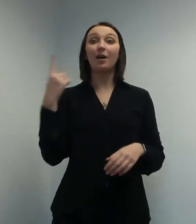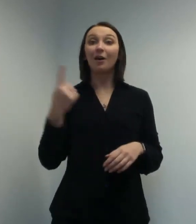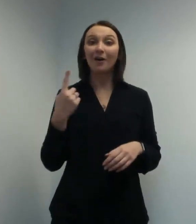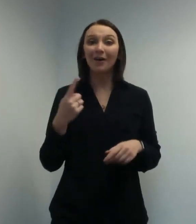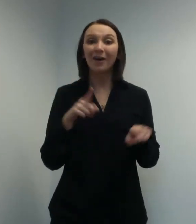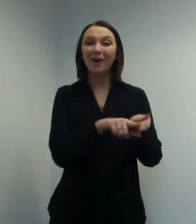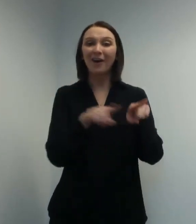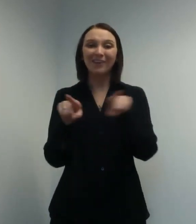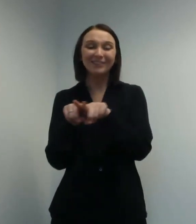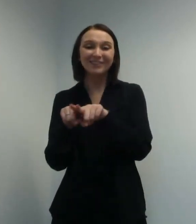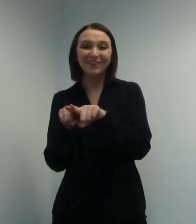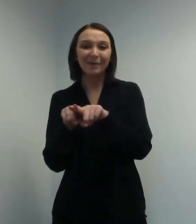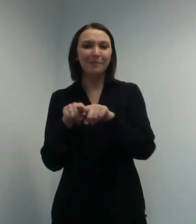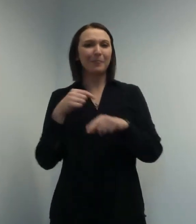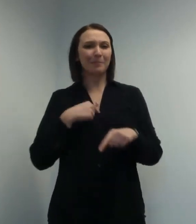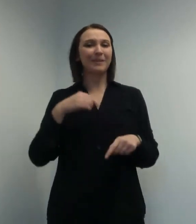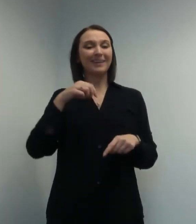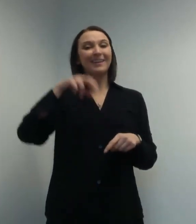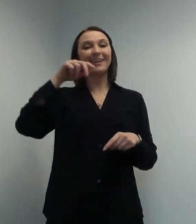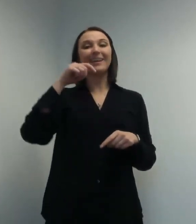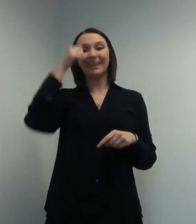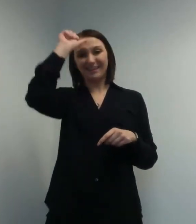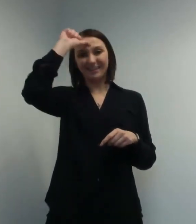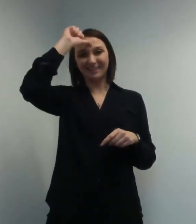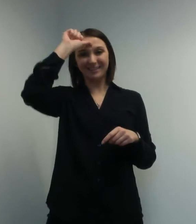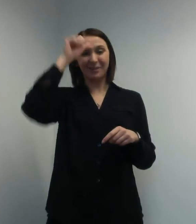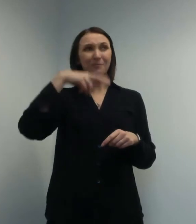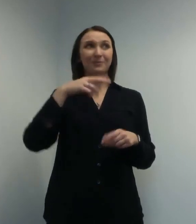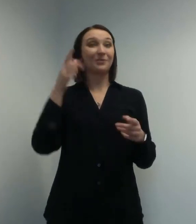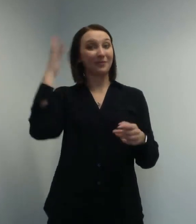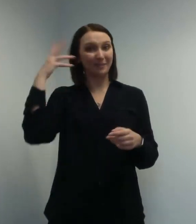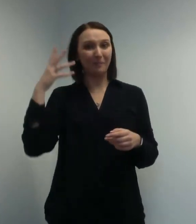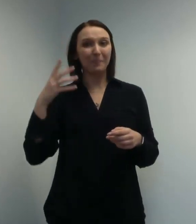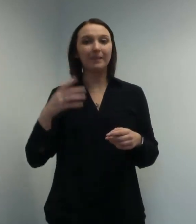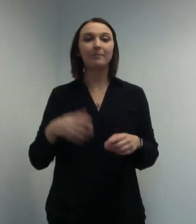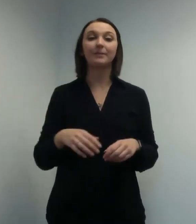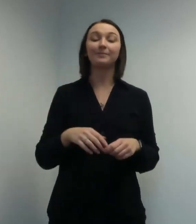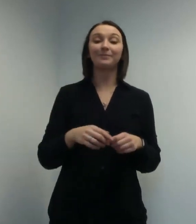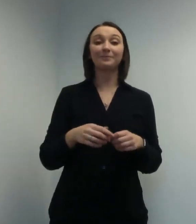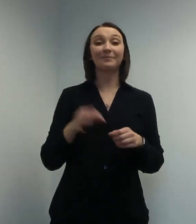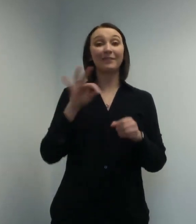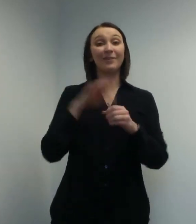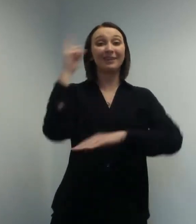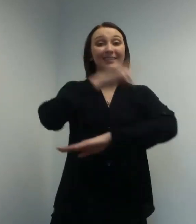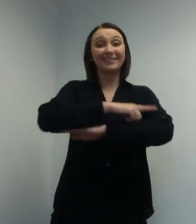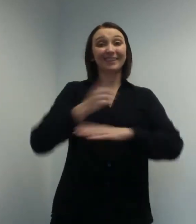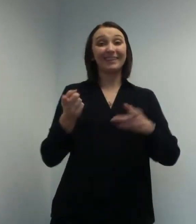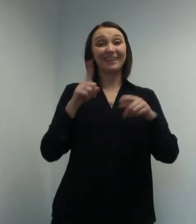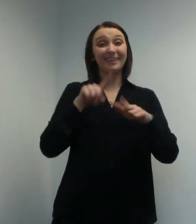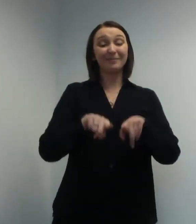running. But on election day, the polls were right, and I only got 19% of the vote.